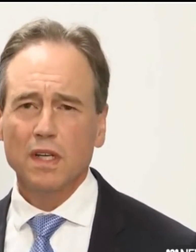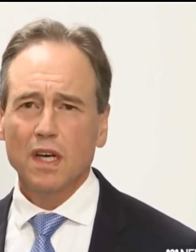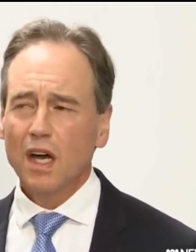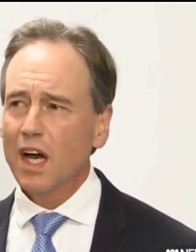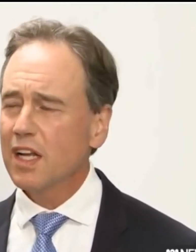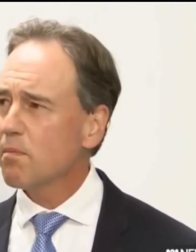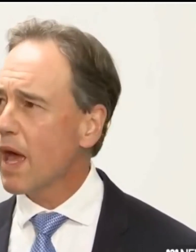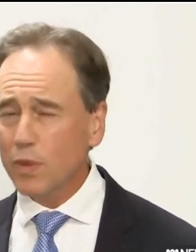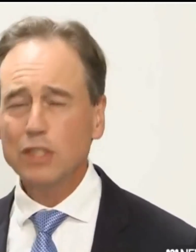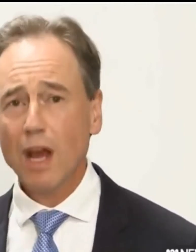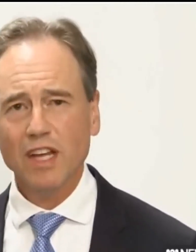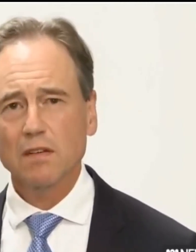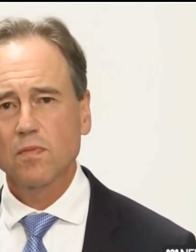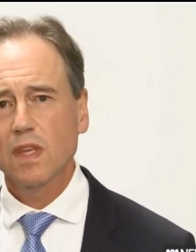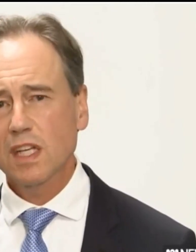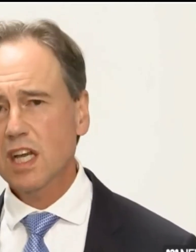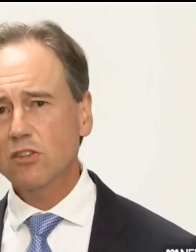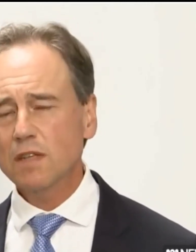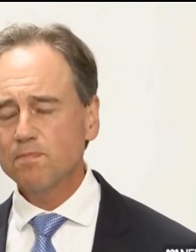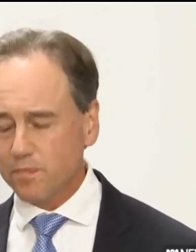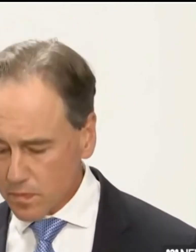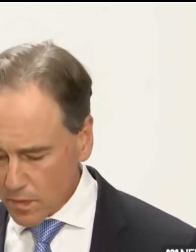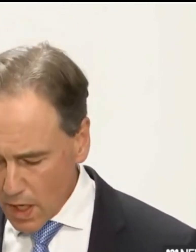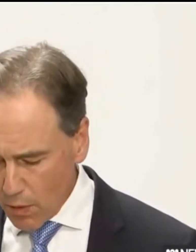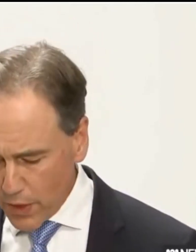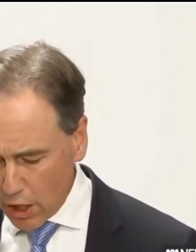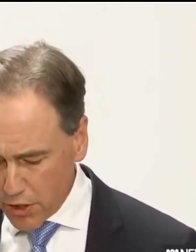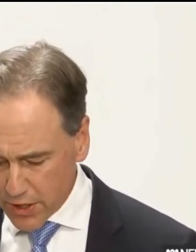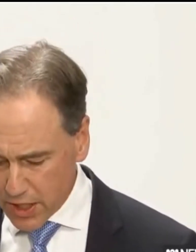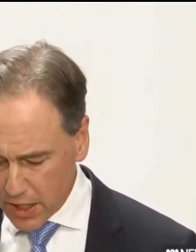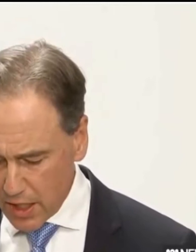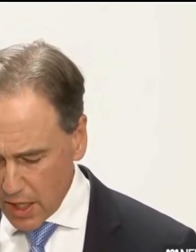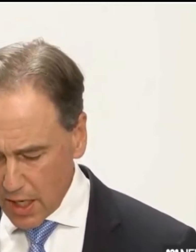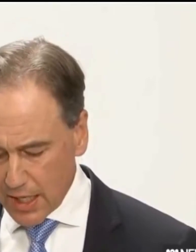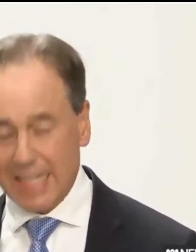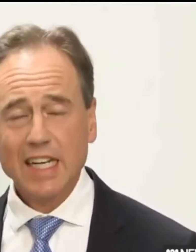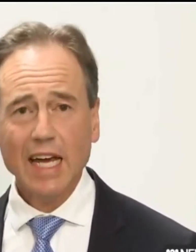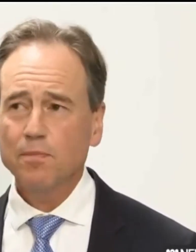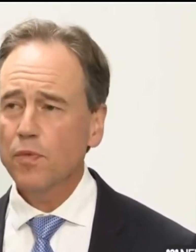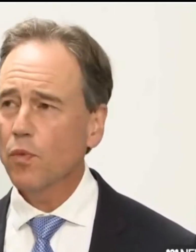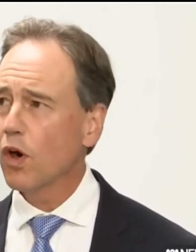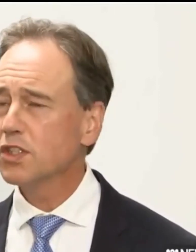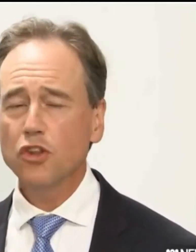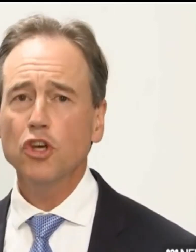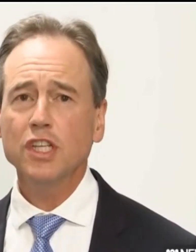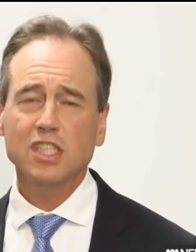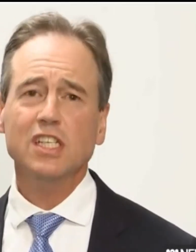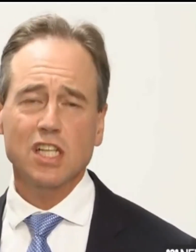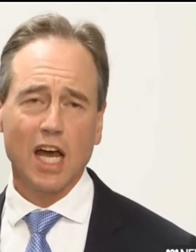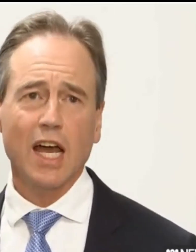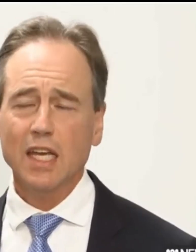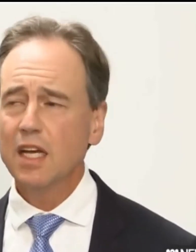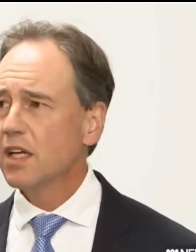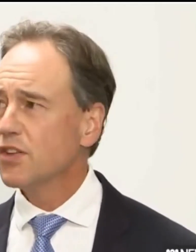forward. And how are we travelling as a country? We know that yesterday was the